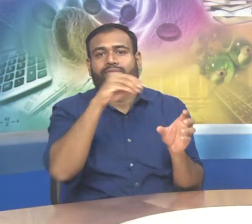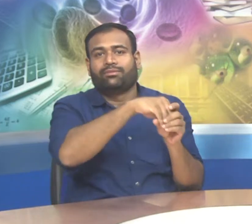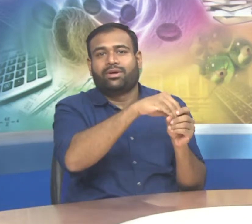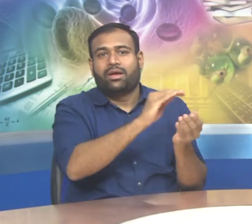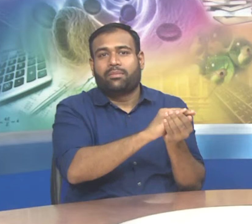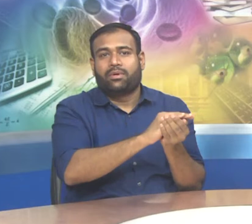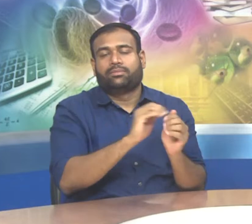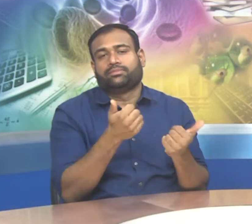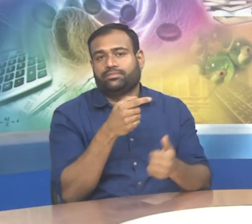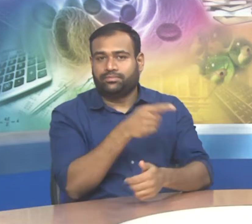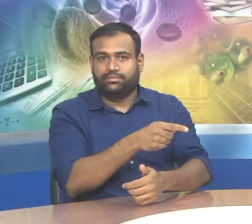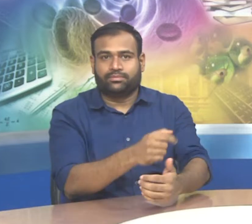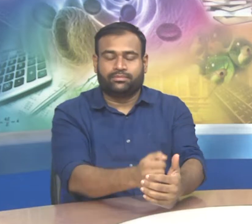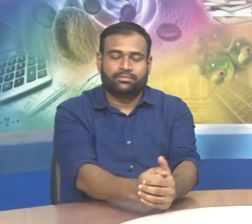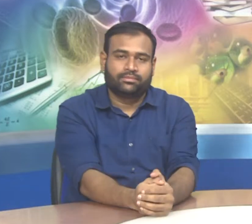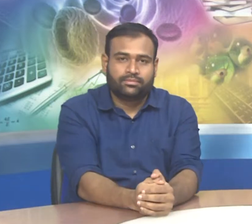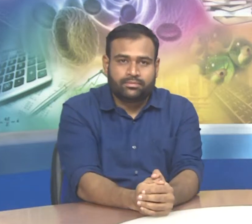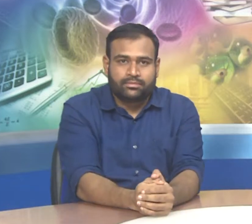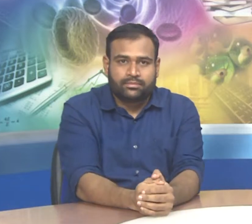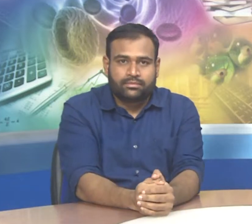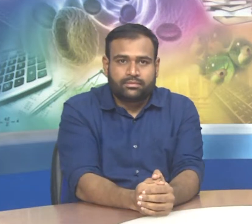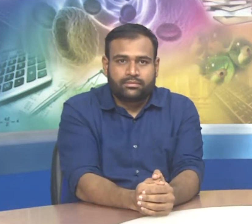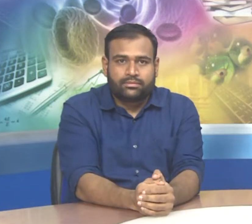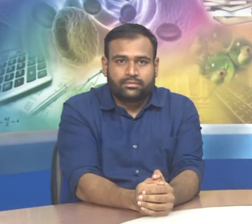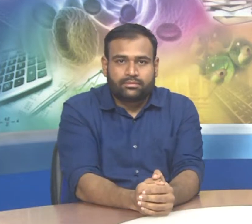We all have experienced it.